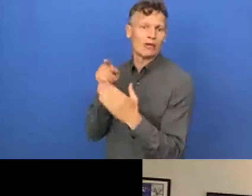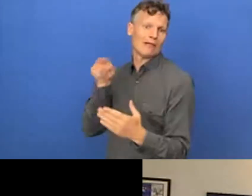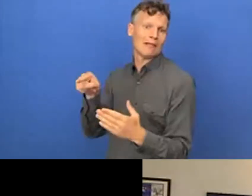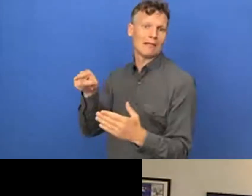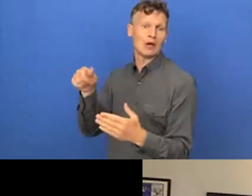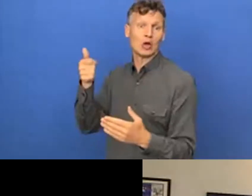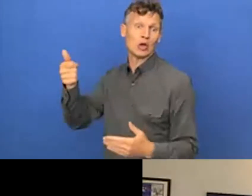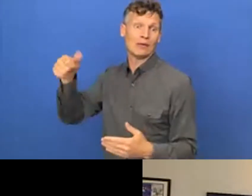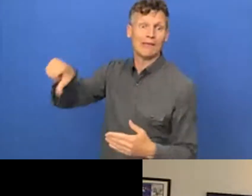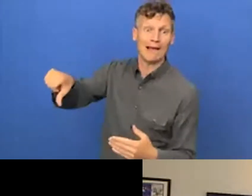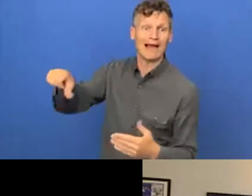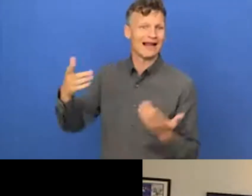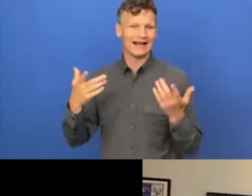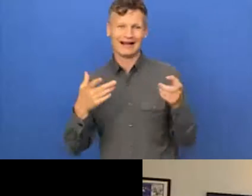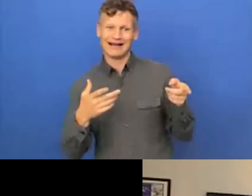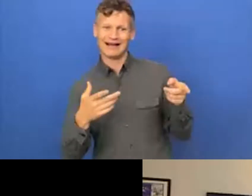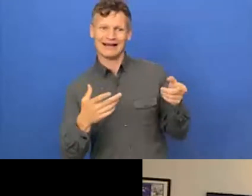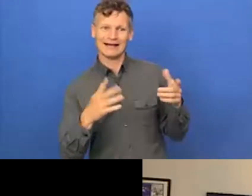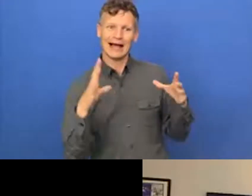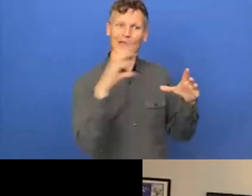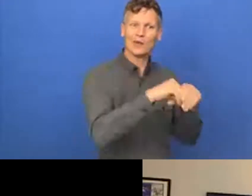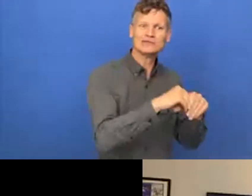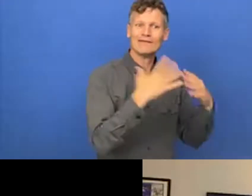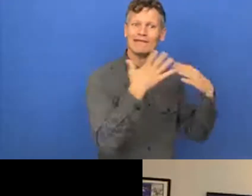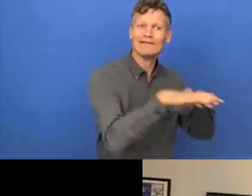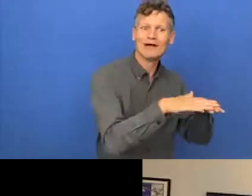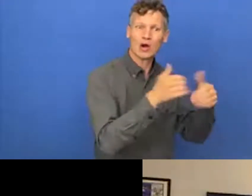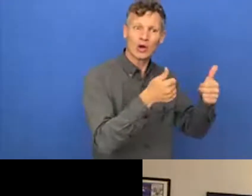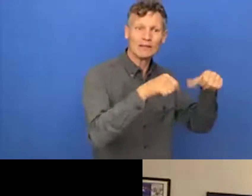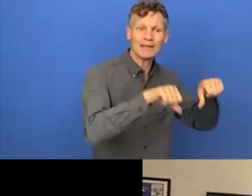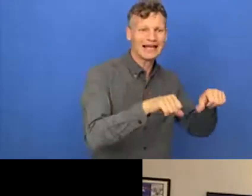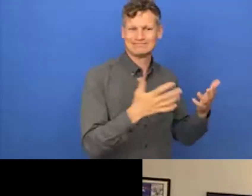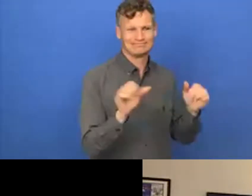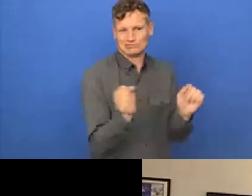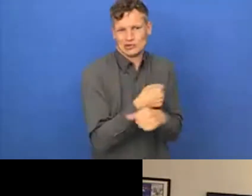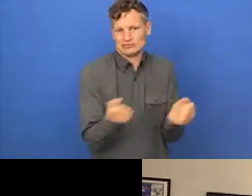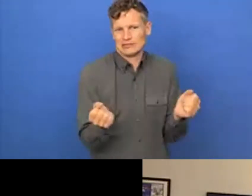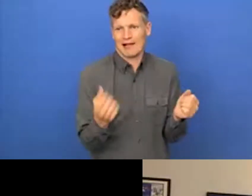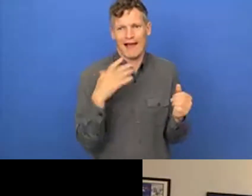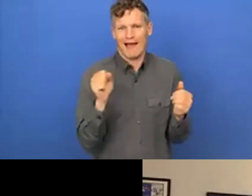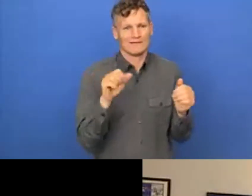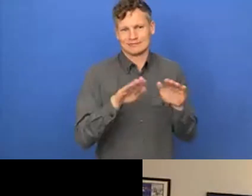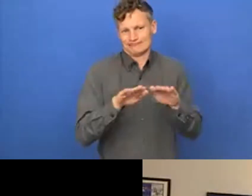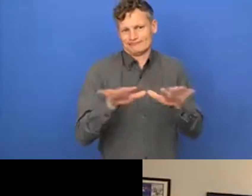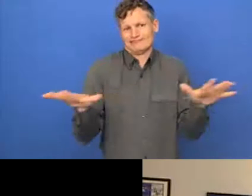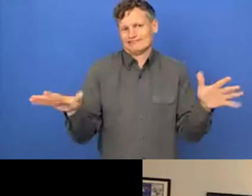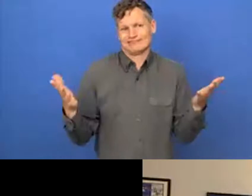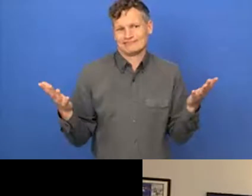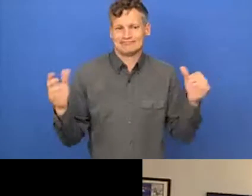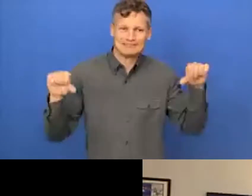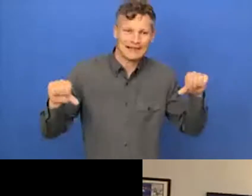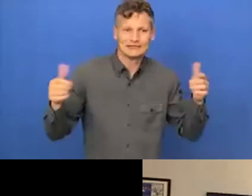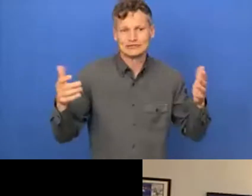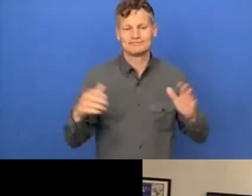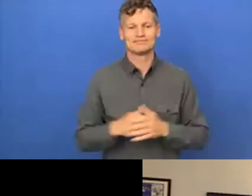Understood. We have two very interesting questions coming from two participants. So there's one which is related to